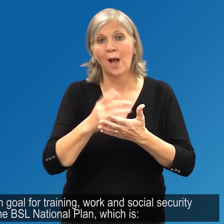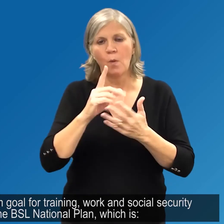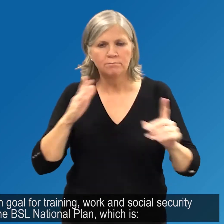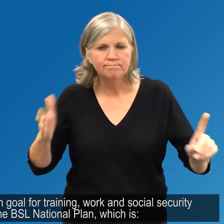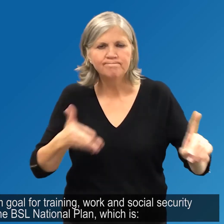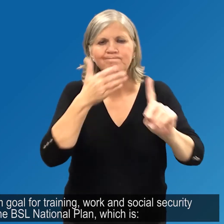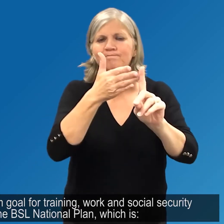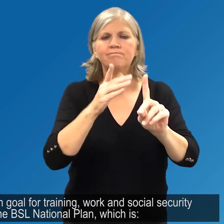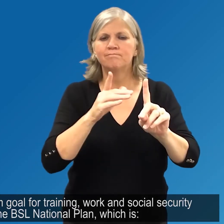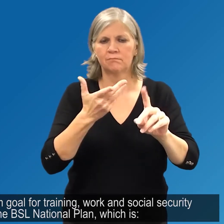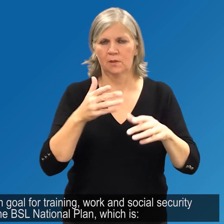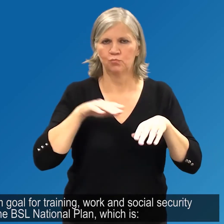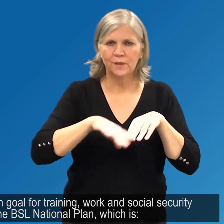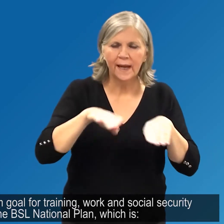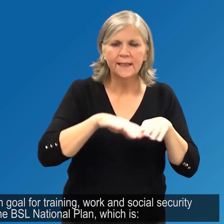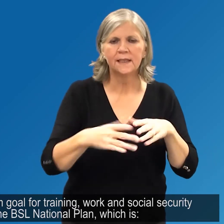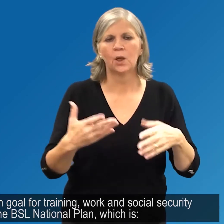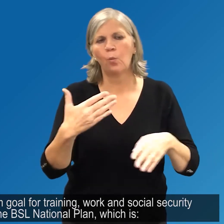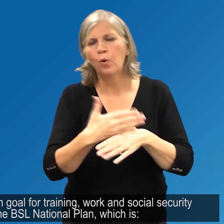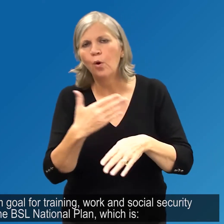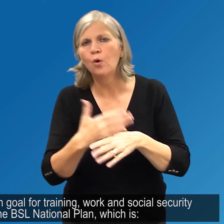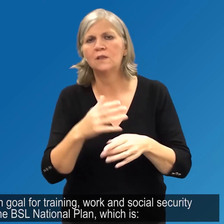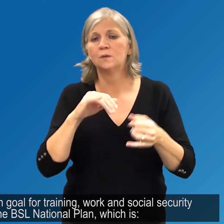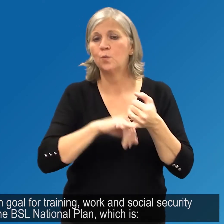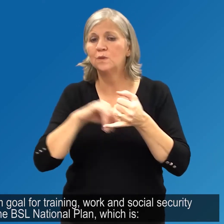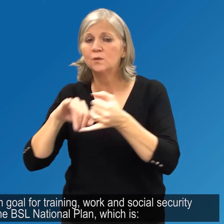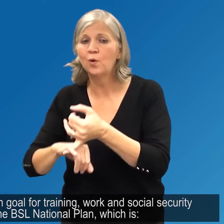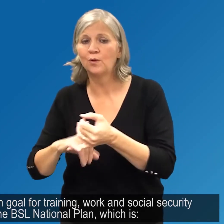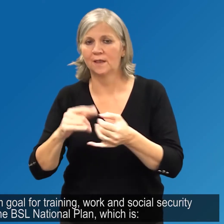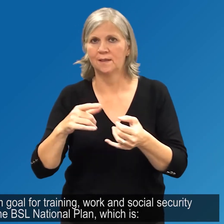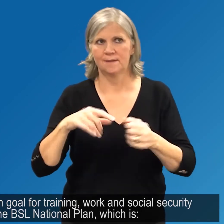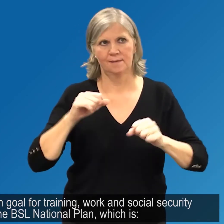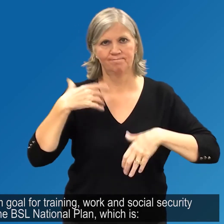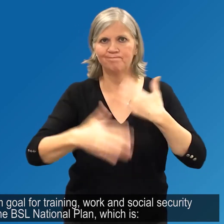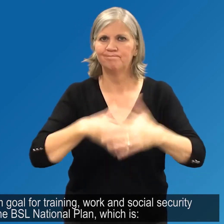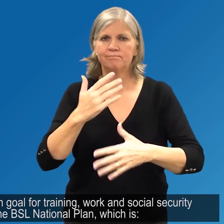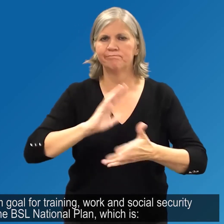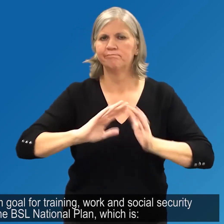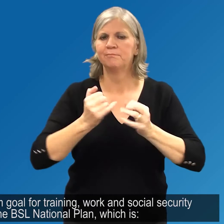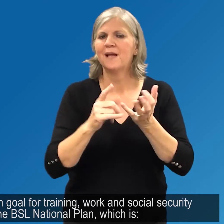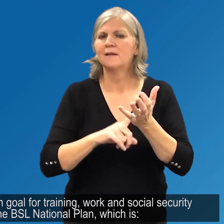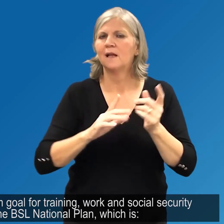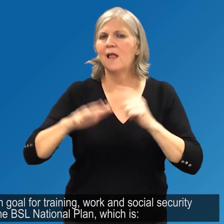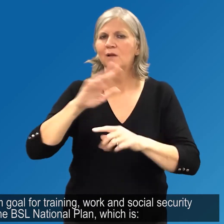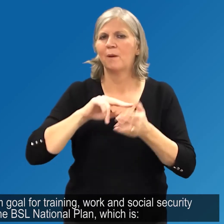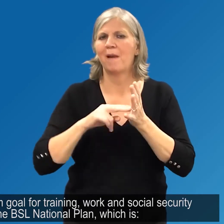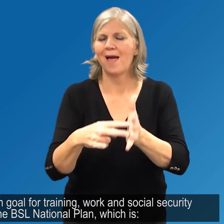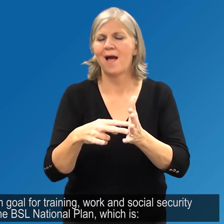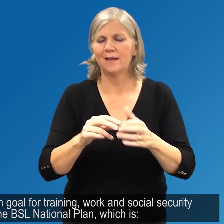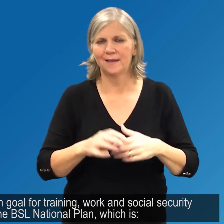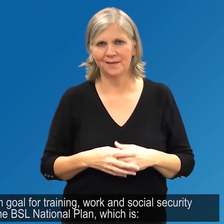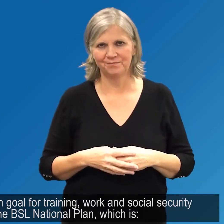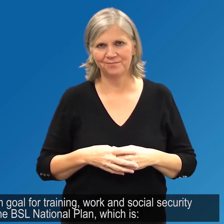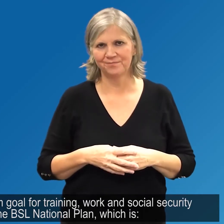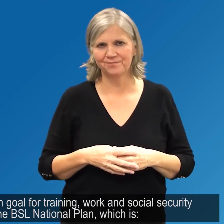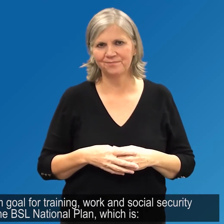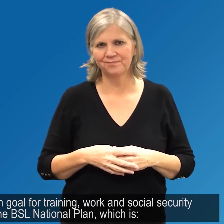We share the long-term goal for training, work and social security set out in the BSL National Plan, which is: